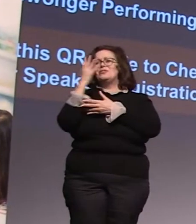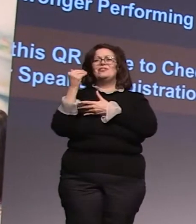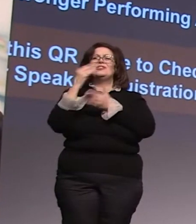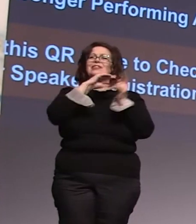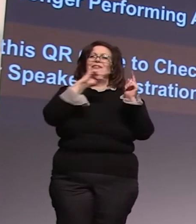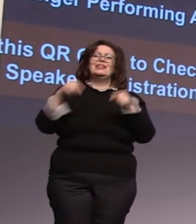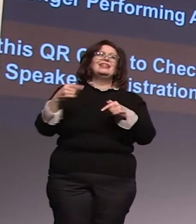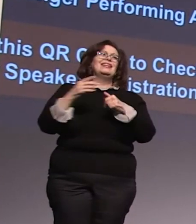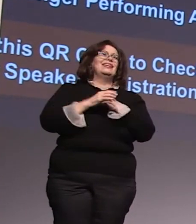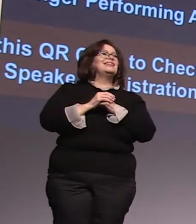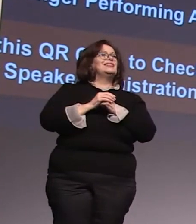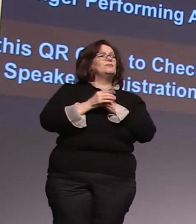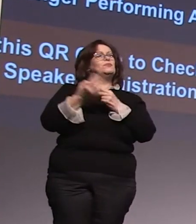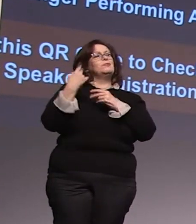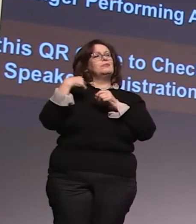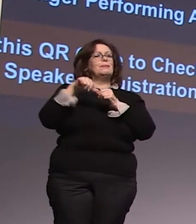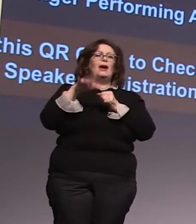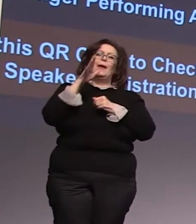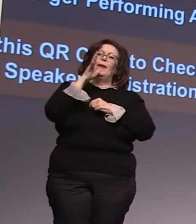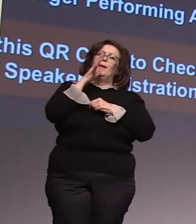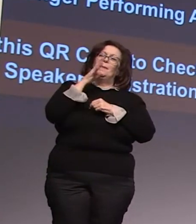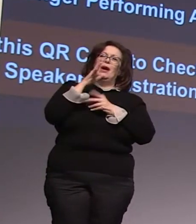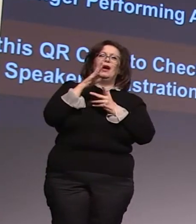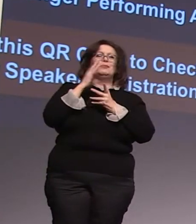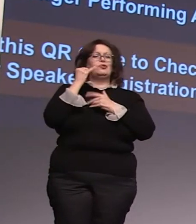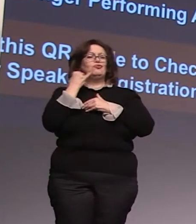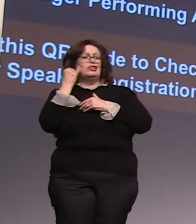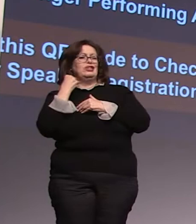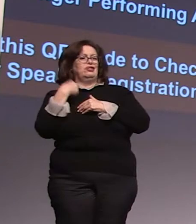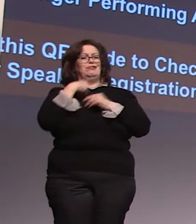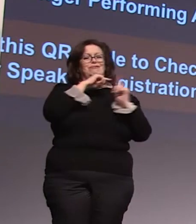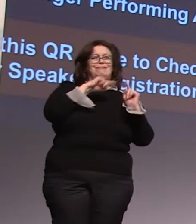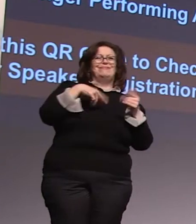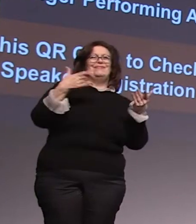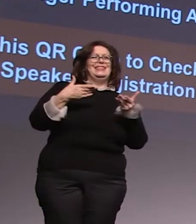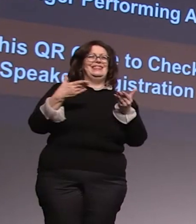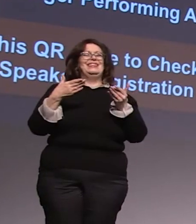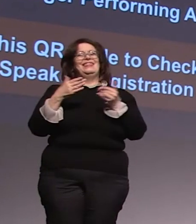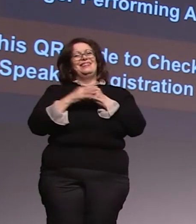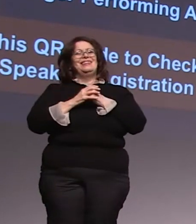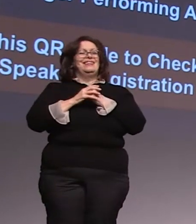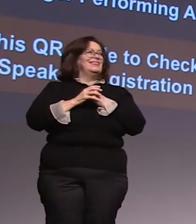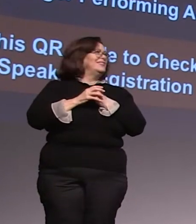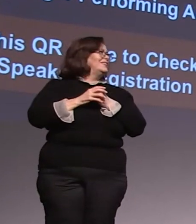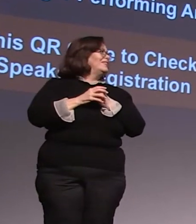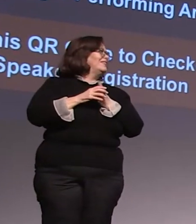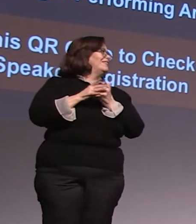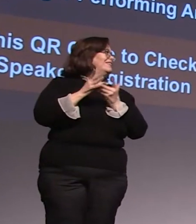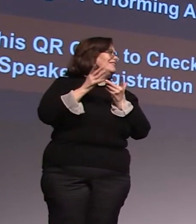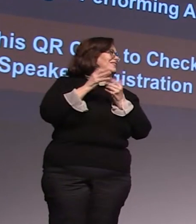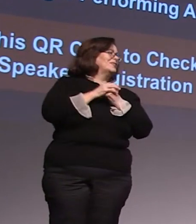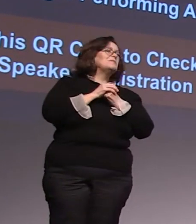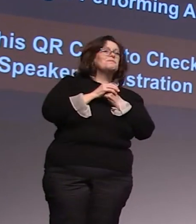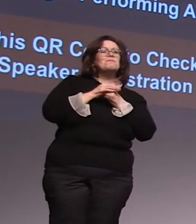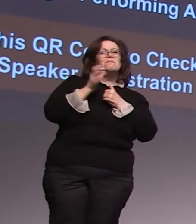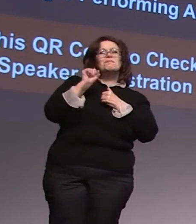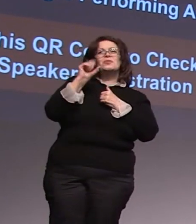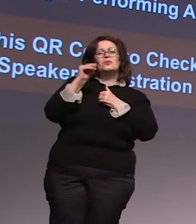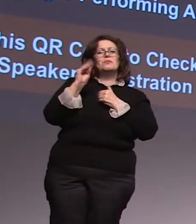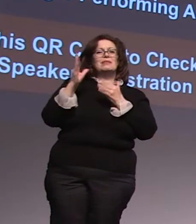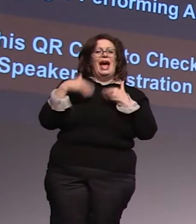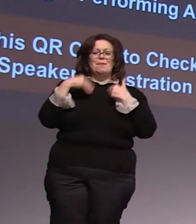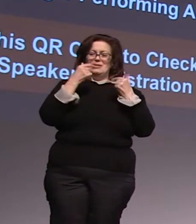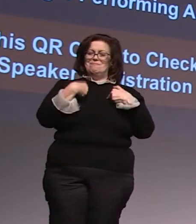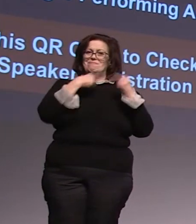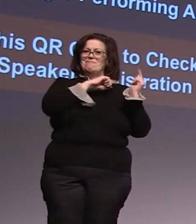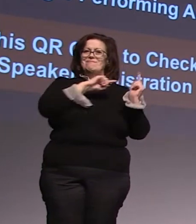them to my mom. She is very jealous, and so that always makes me feel a little bit good. So she'll come out and visit a little more. So happy to be